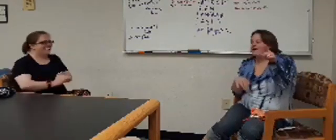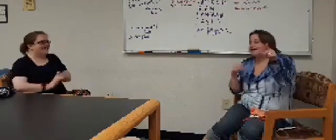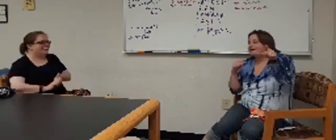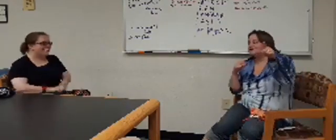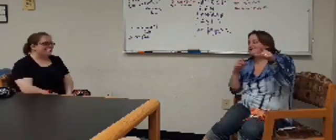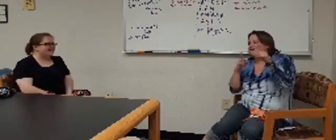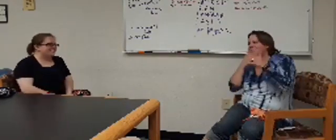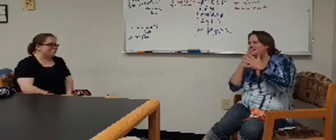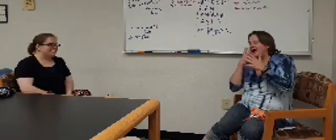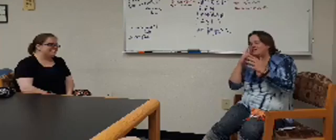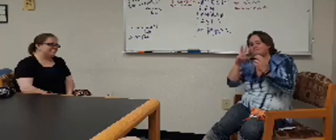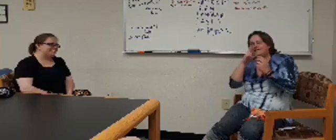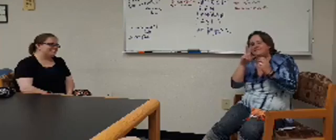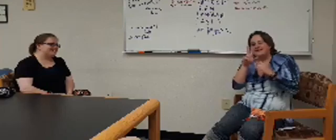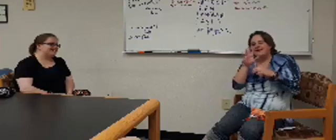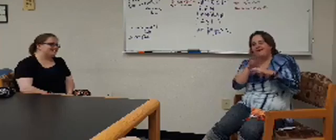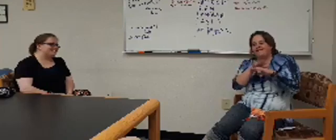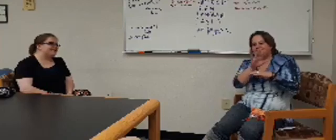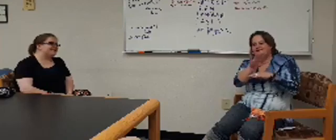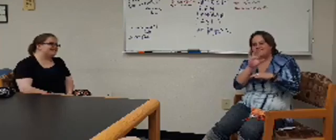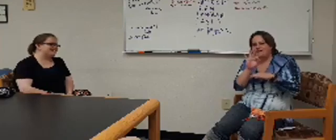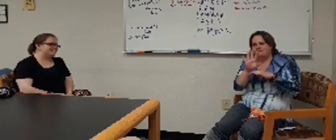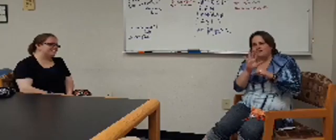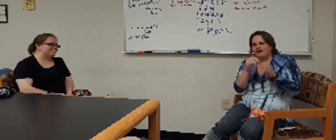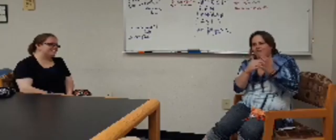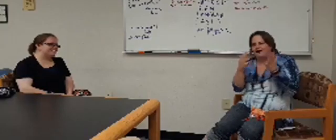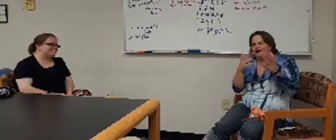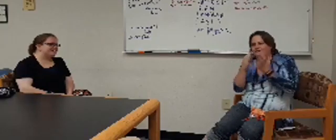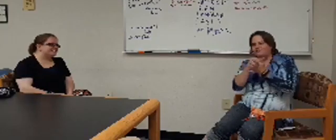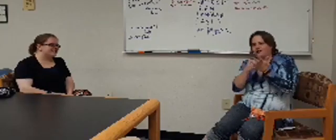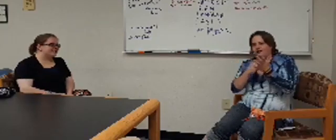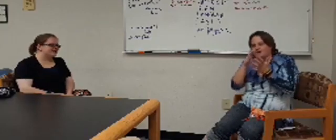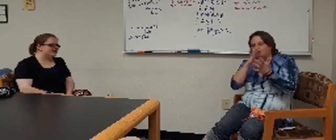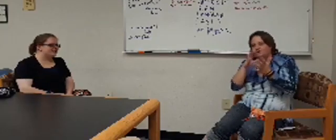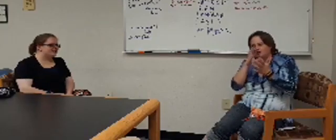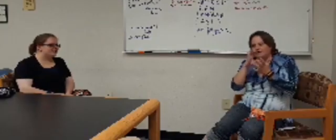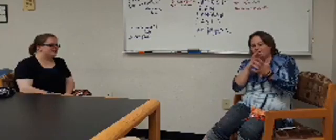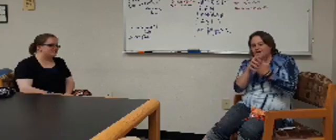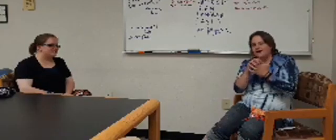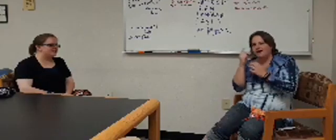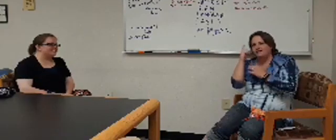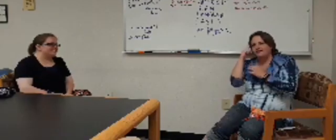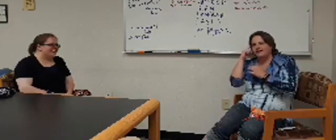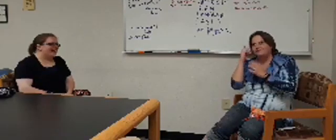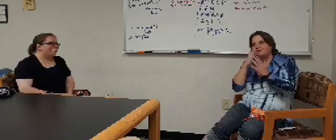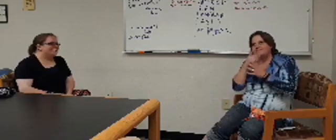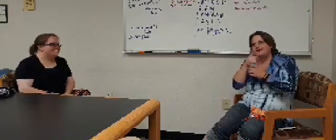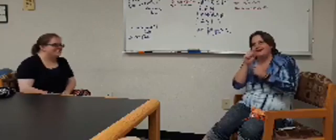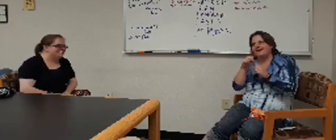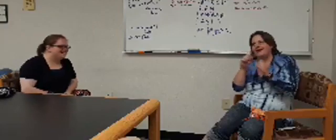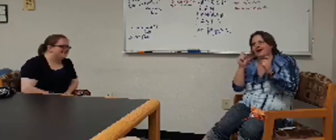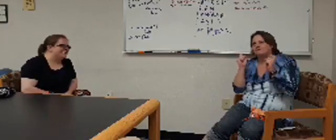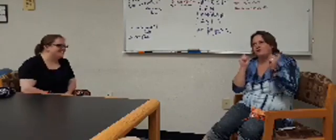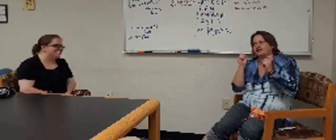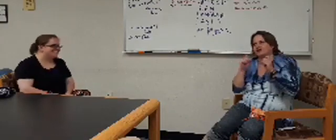But I've been thinking on his Facebook a lot of art cartooning. Maybe you can express it as